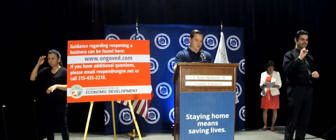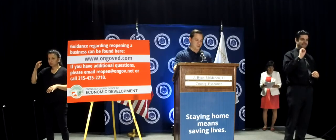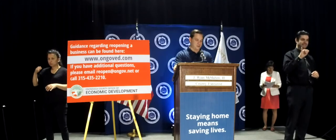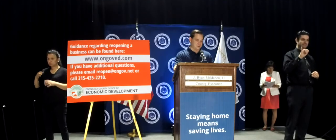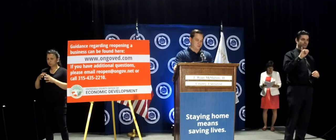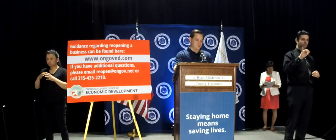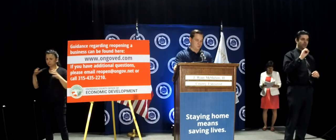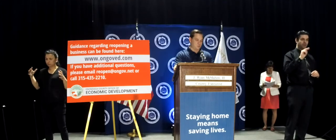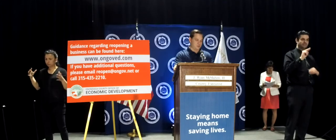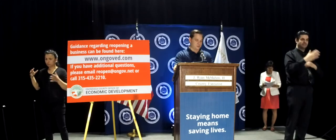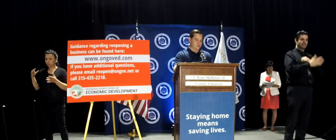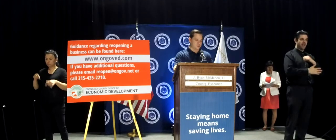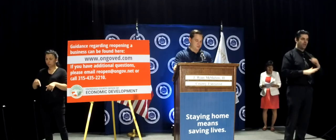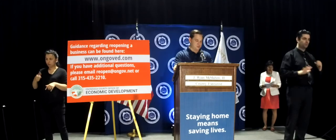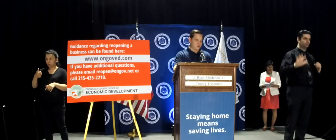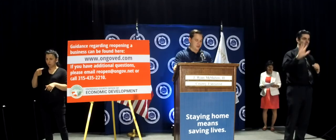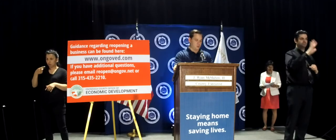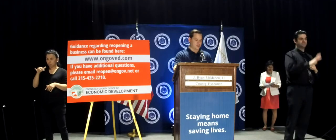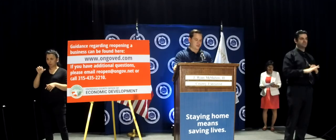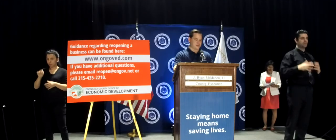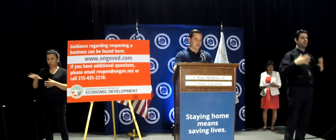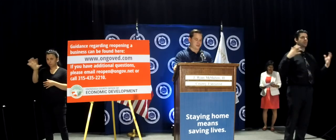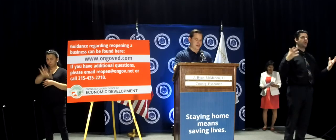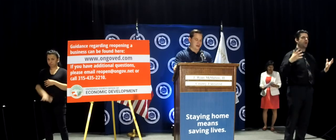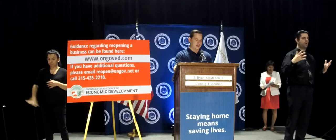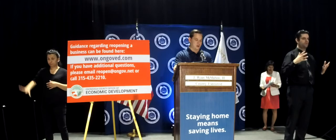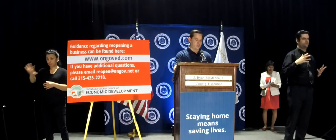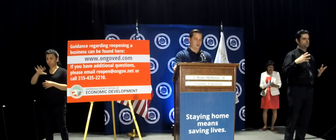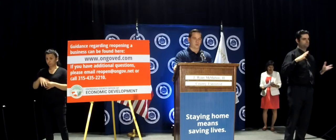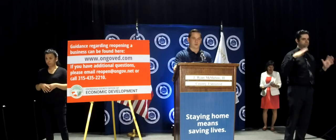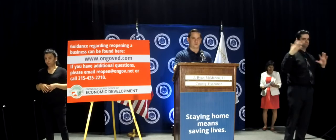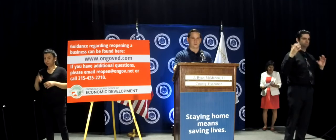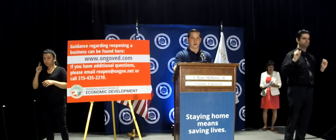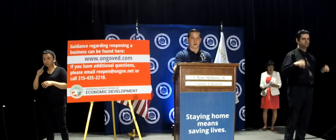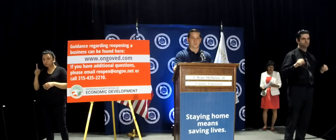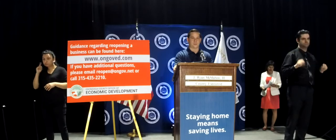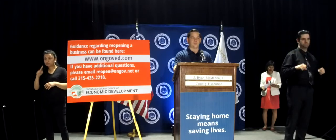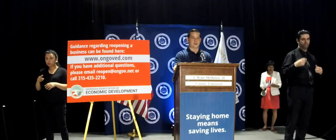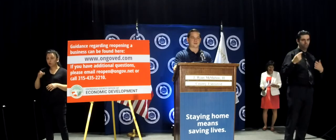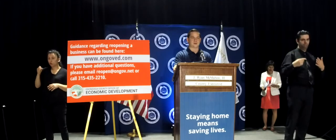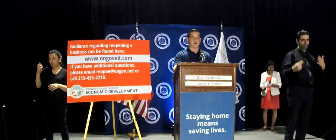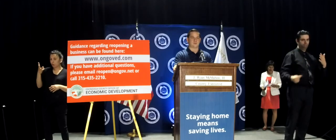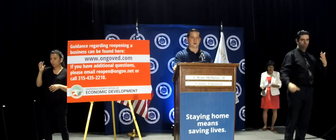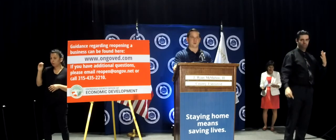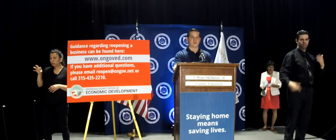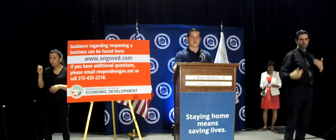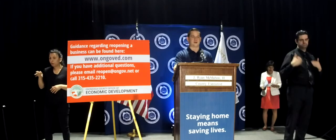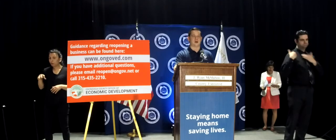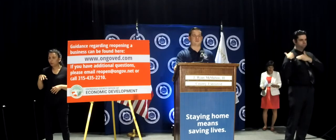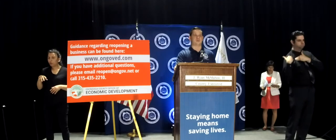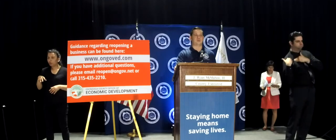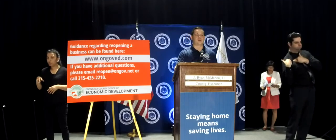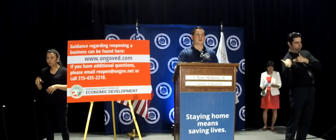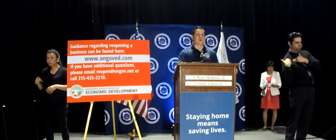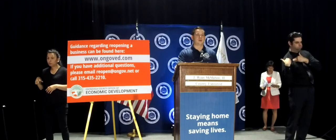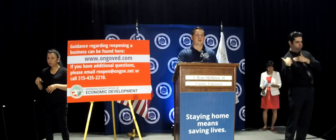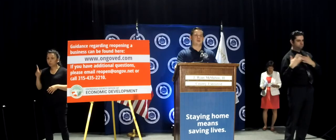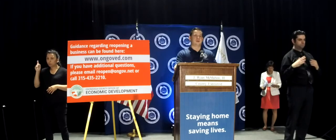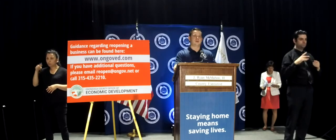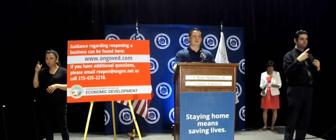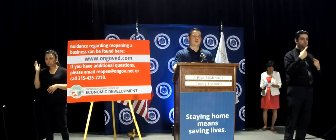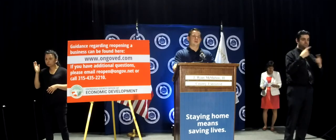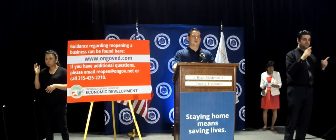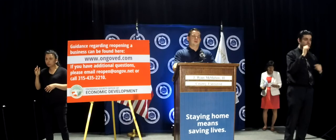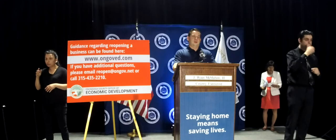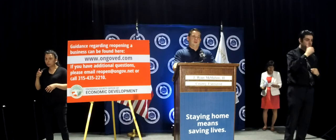But certainly, each day we'll continue to get the data out. We're going to do a briefing tomorrow, and then Sunday and Monday we're going to take off. But there's